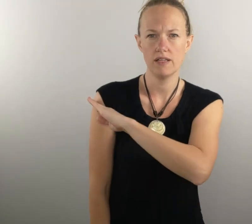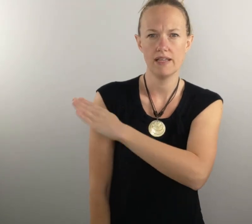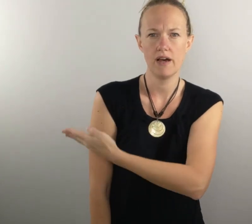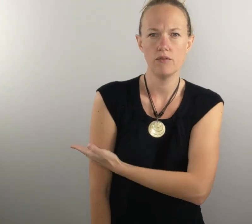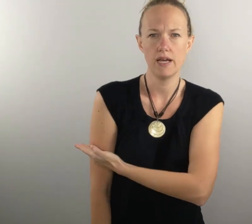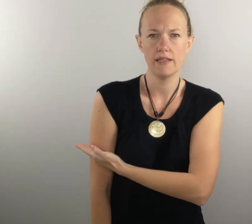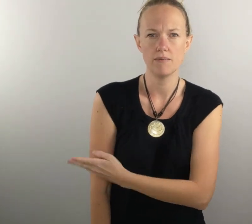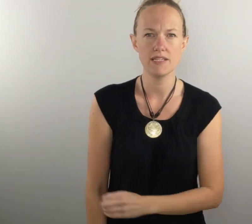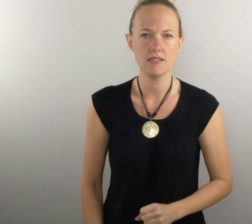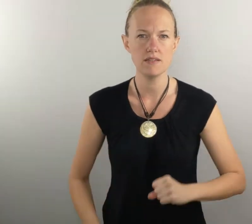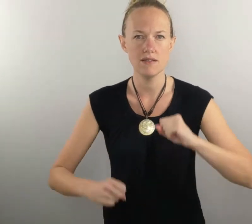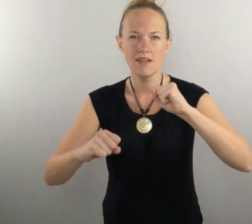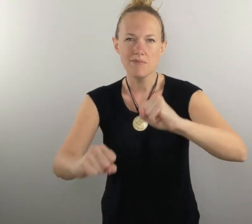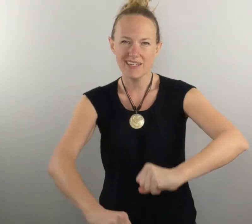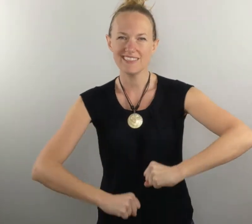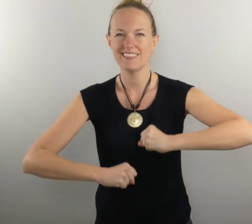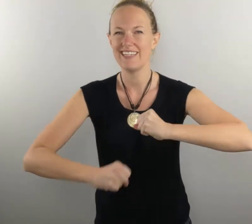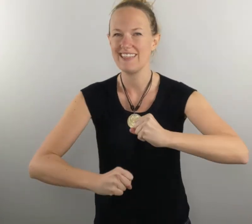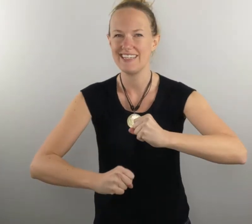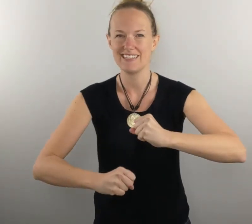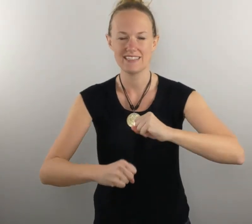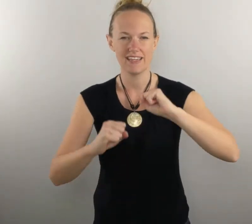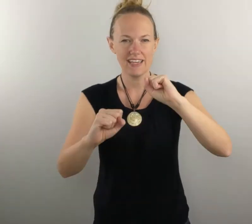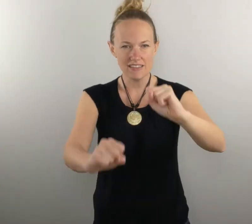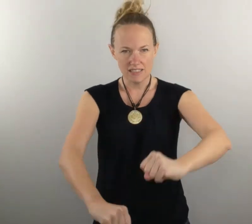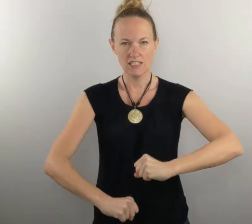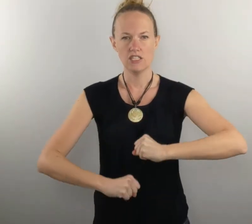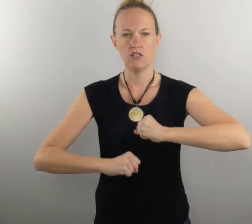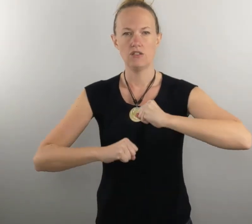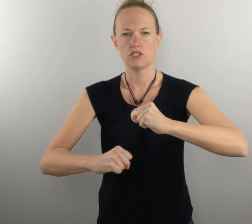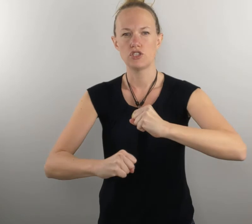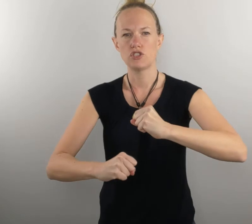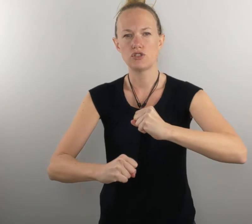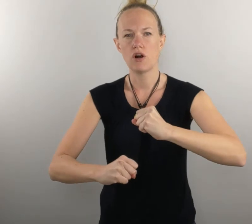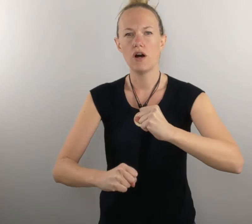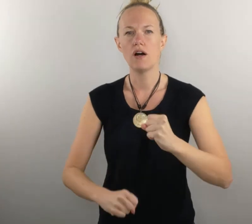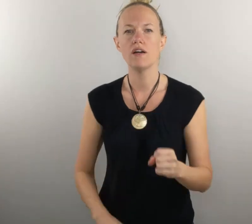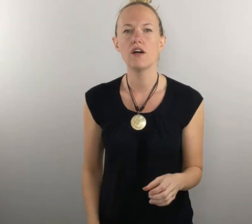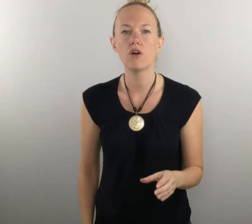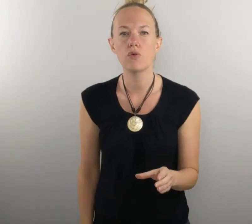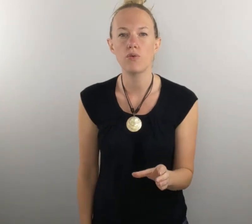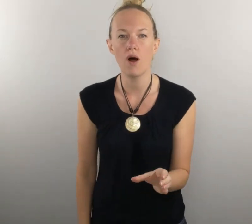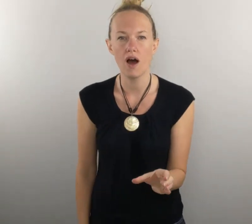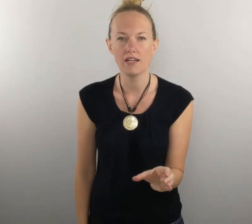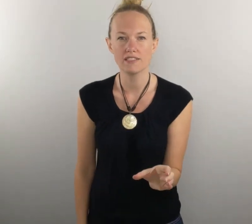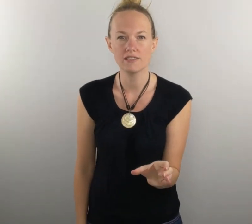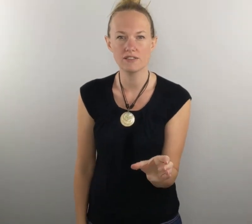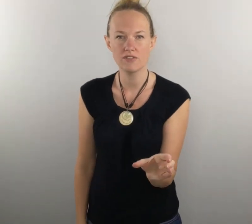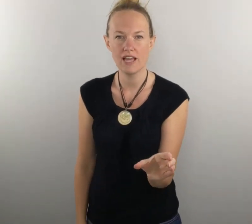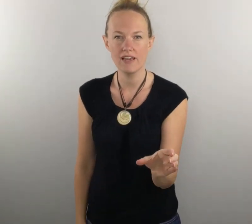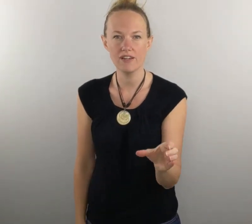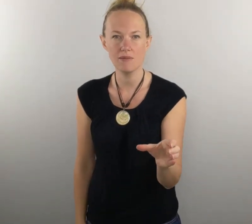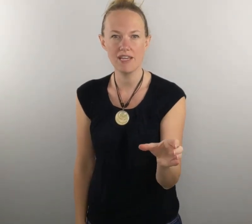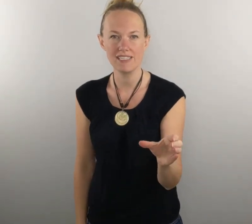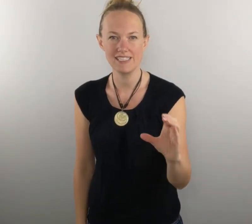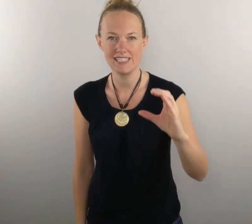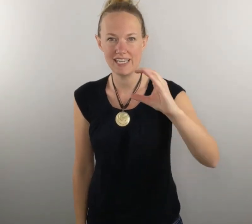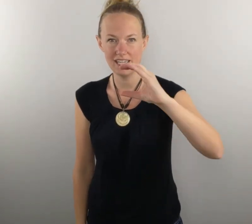they outline their muscle. I just like this, okay? Strong cross. So for that you're gonna make a C